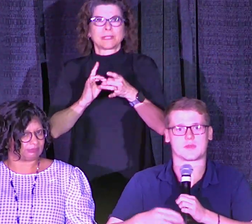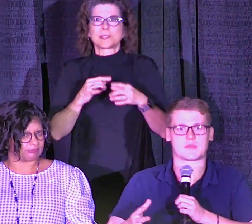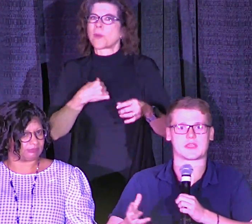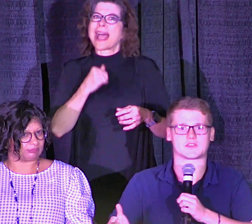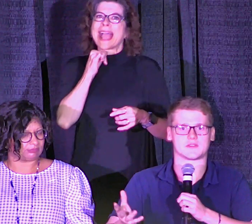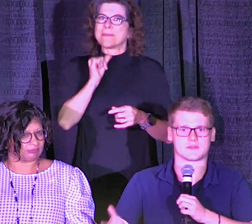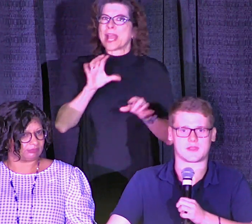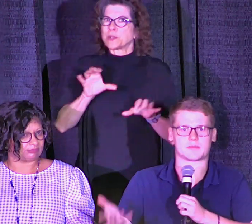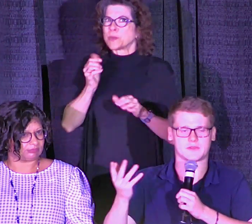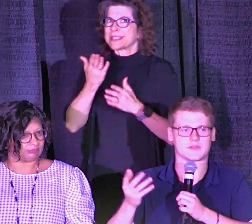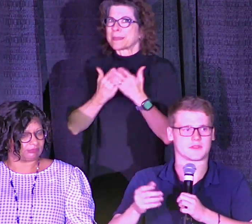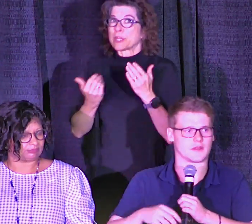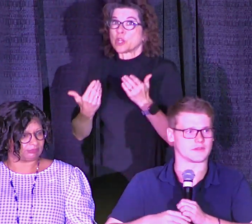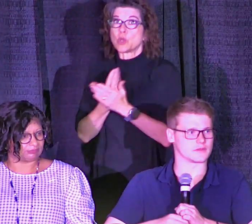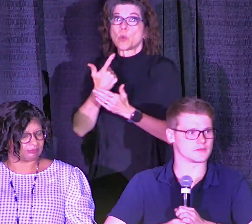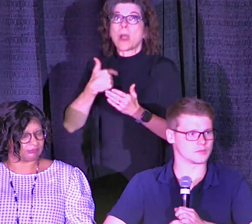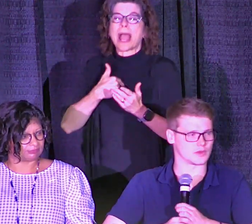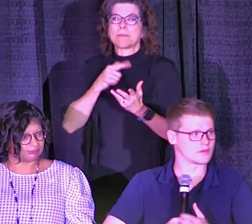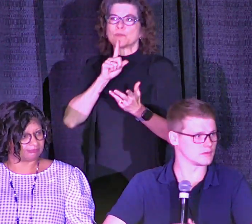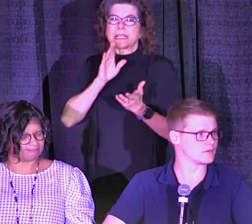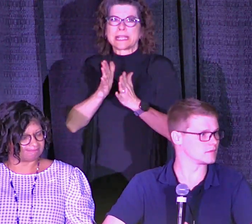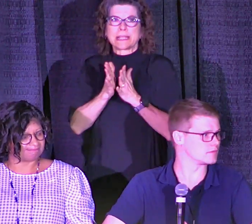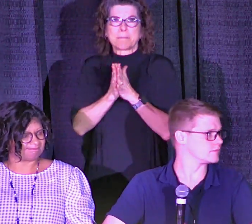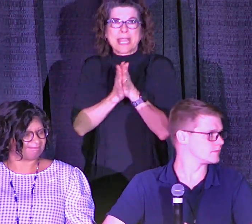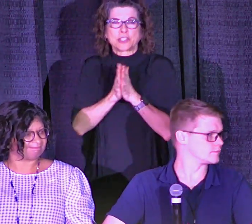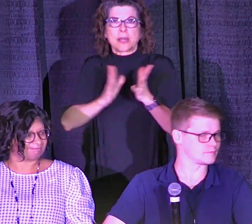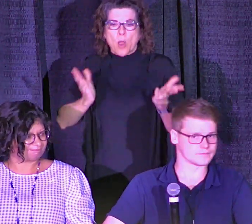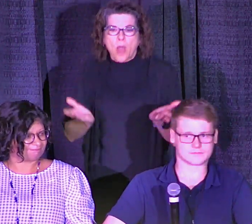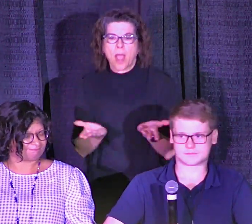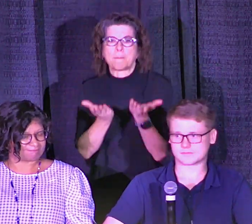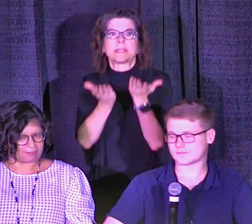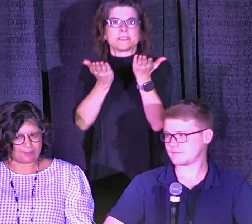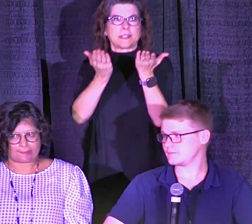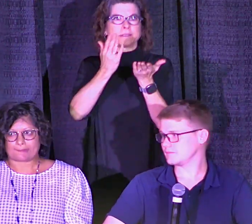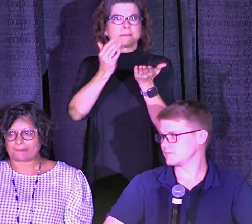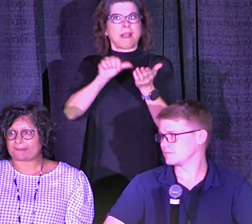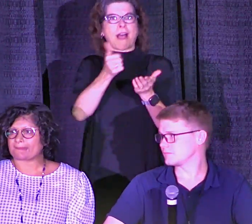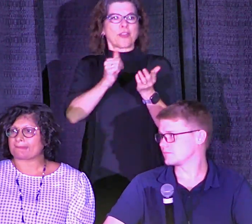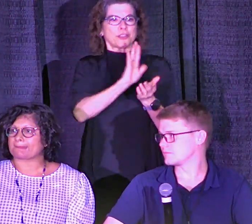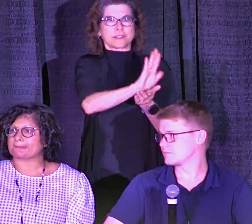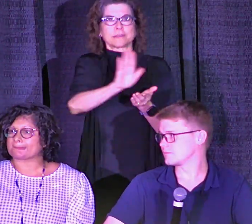anything new. My passion is uplifting others' work. Awesome, thank you.